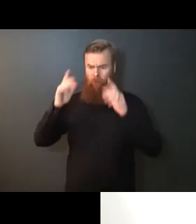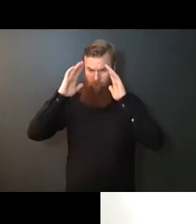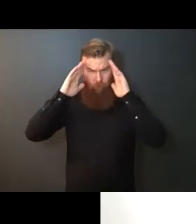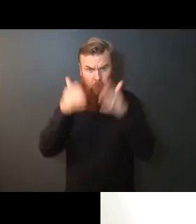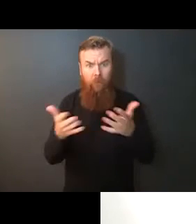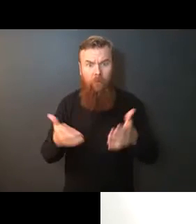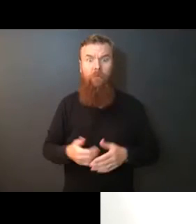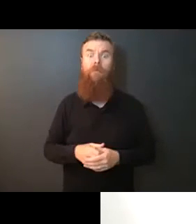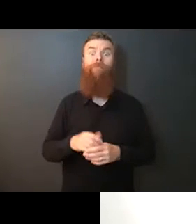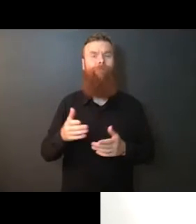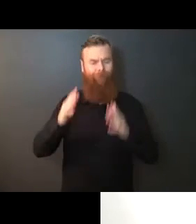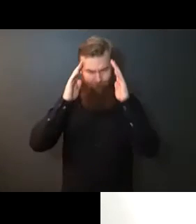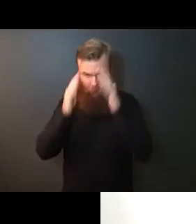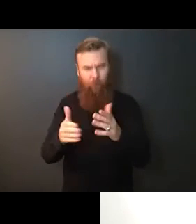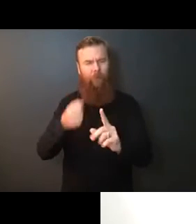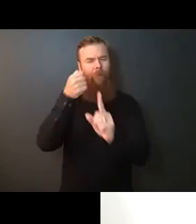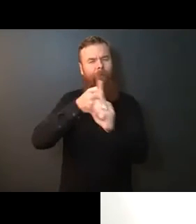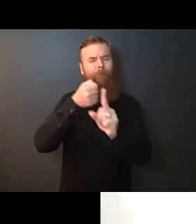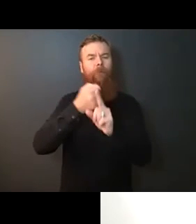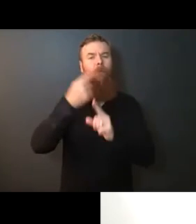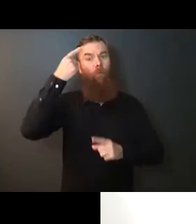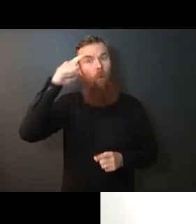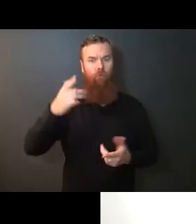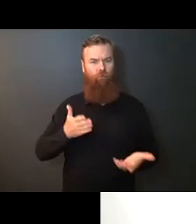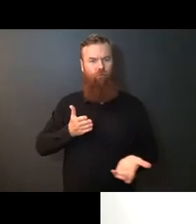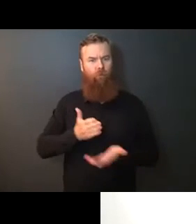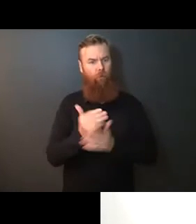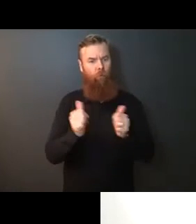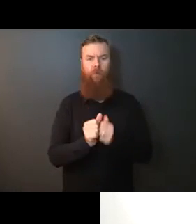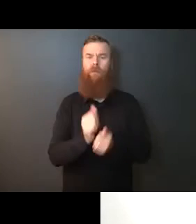right of persons with disabilities. Thank you.